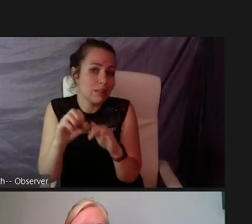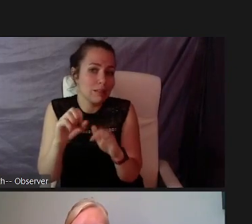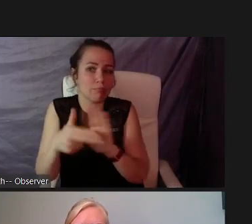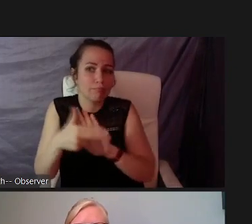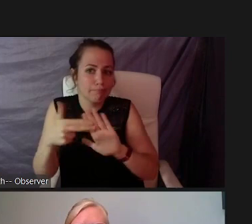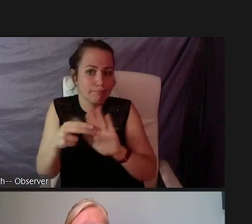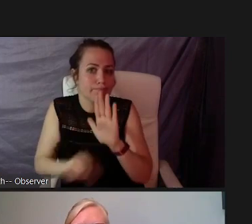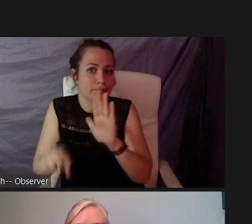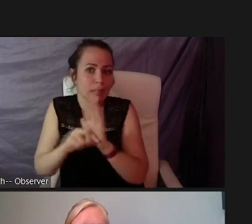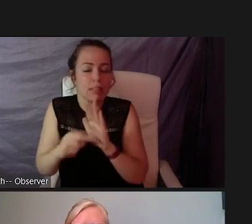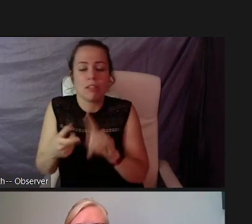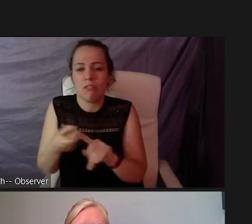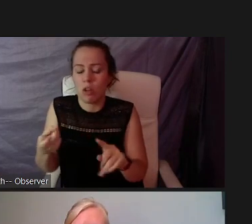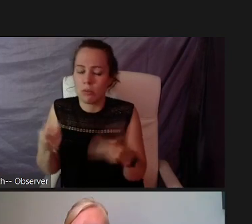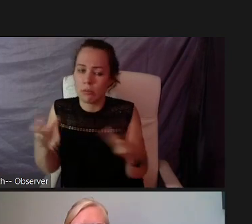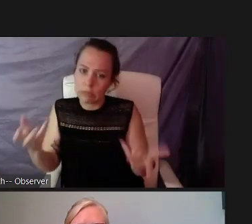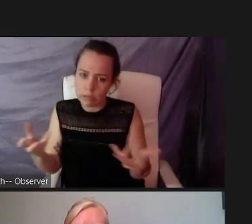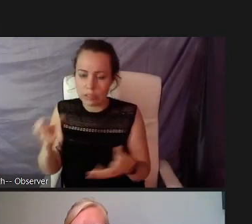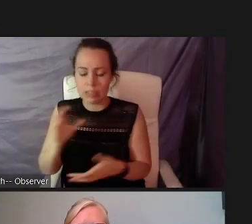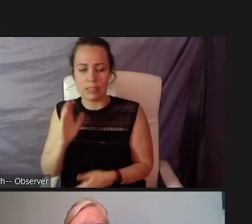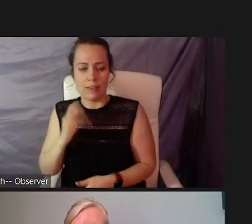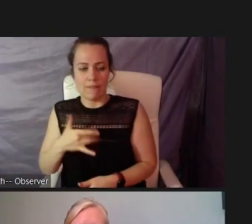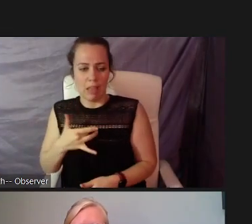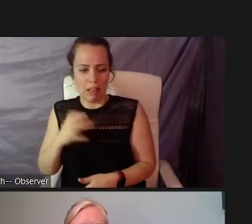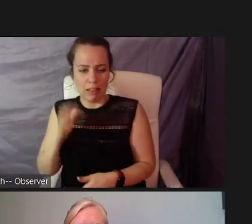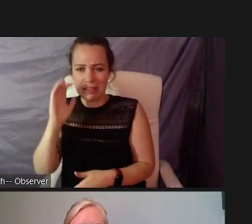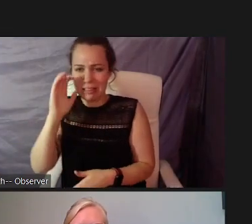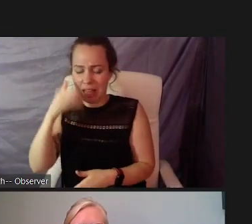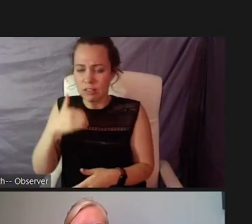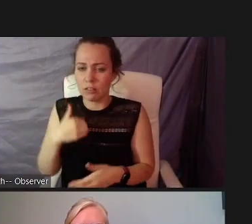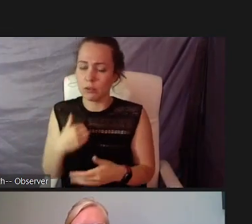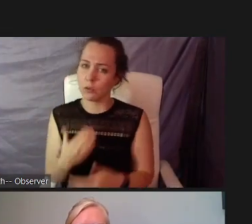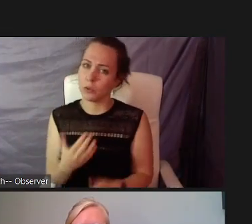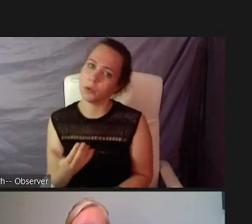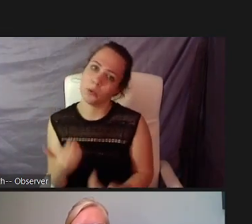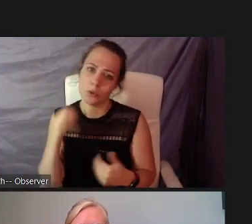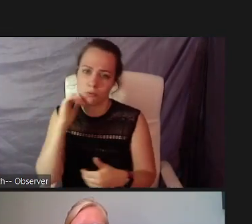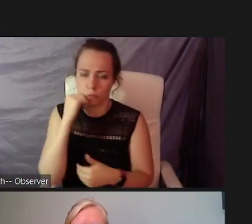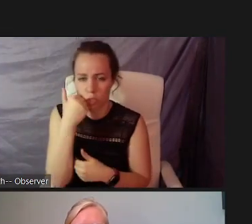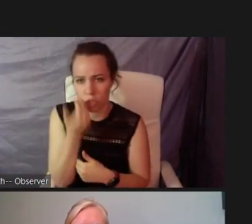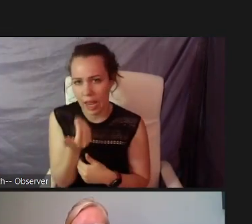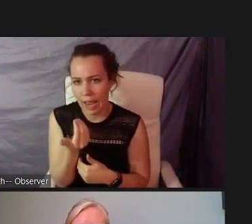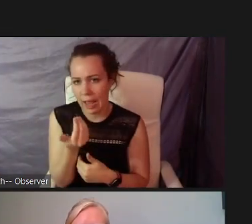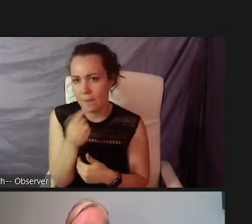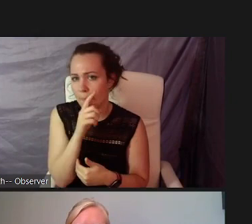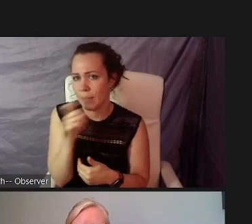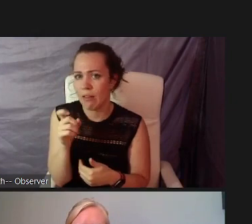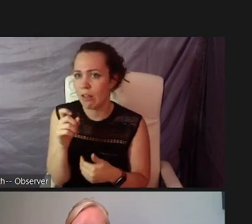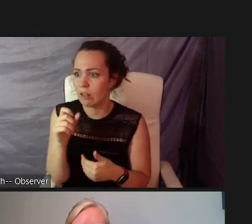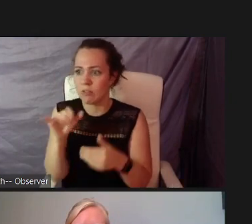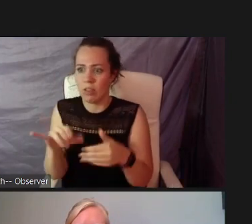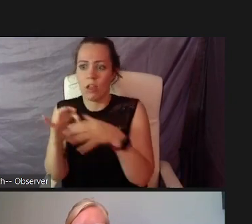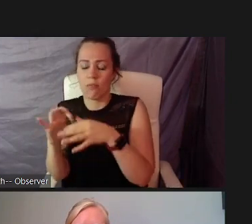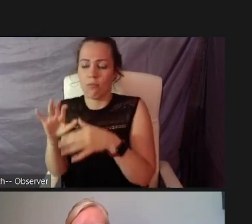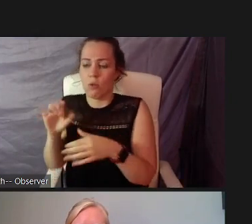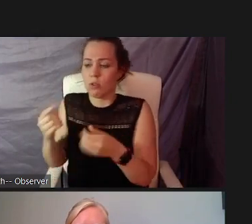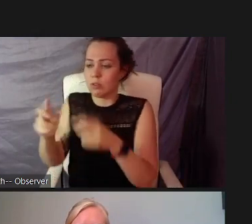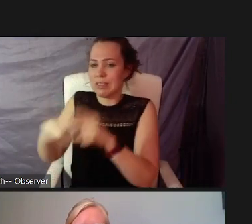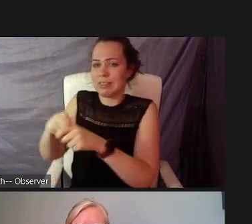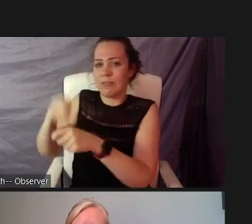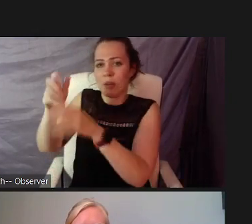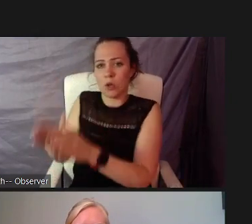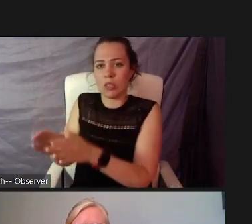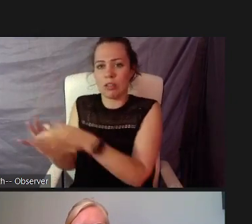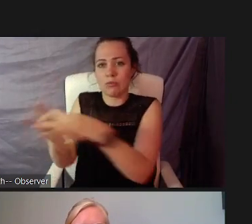of disapproval or shame is attributed to a person because of their association with a health condition.